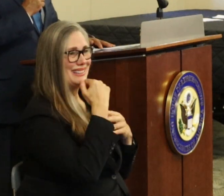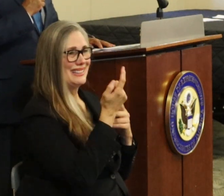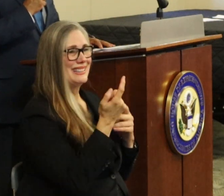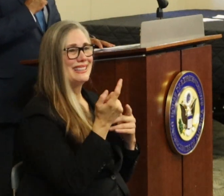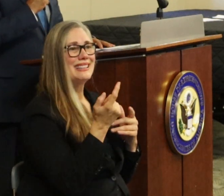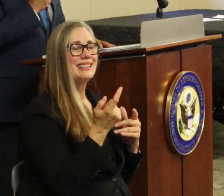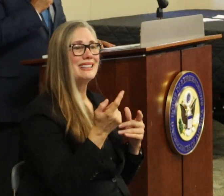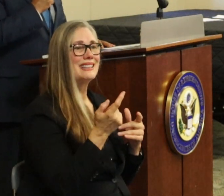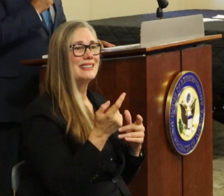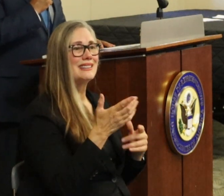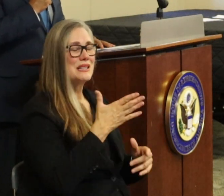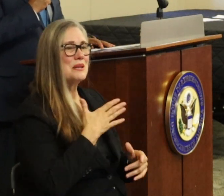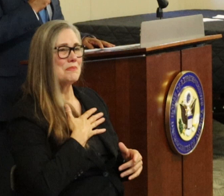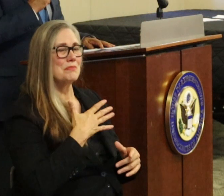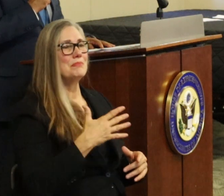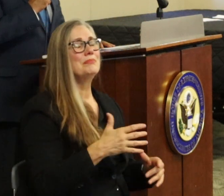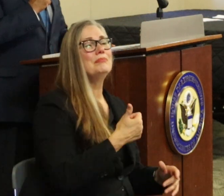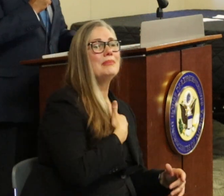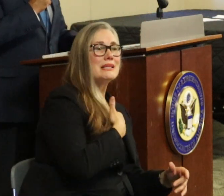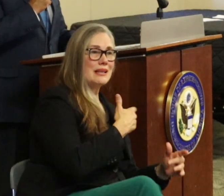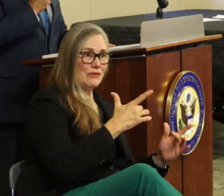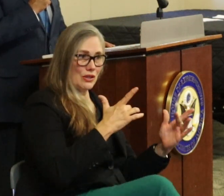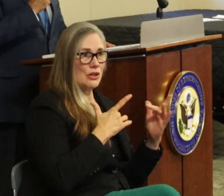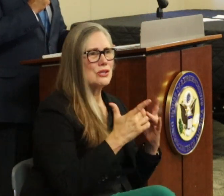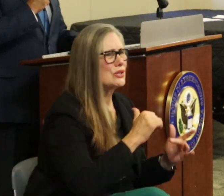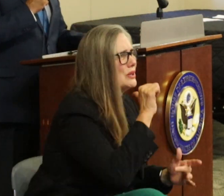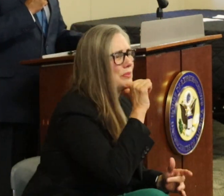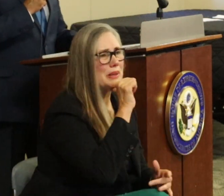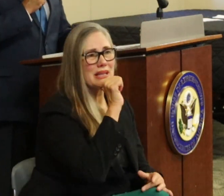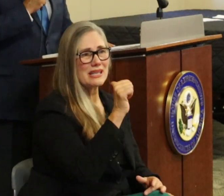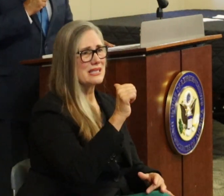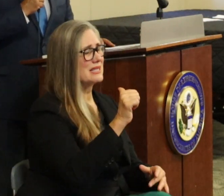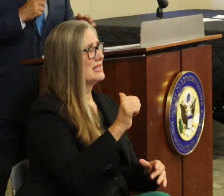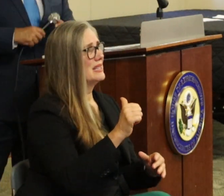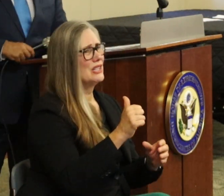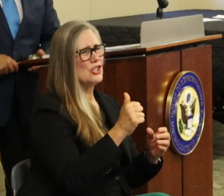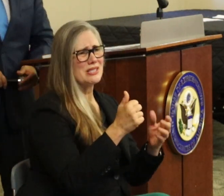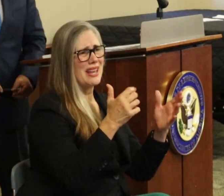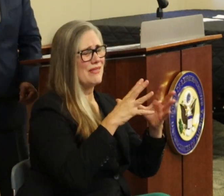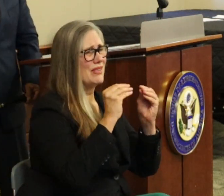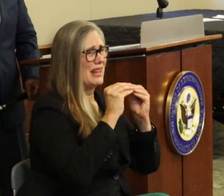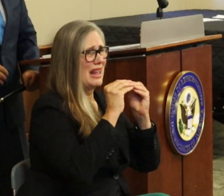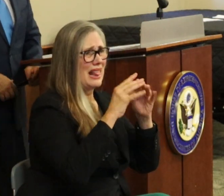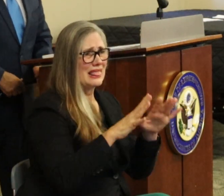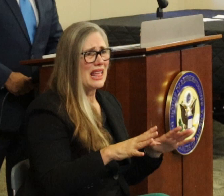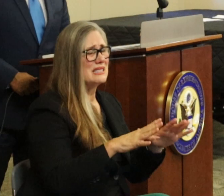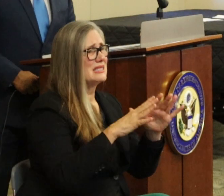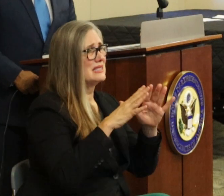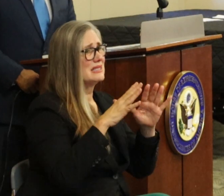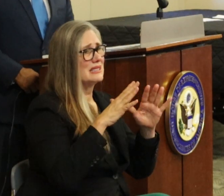to just share my concern with the lack of community interest we have here in